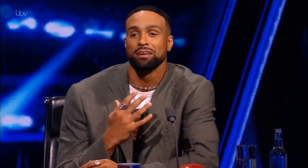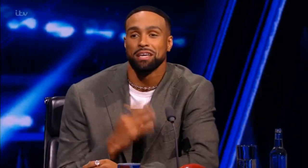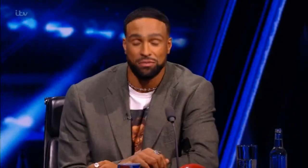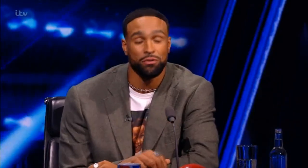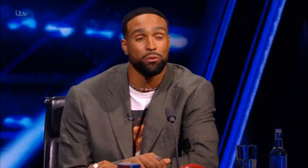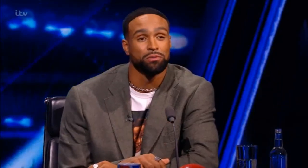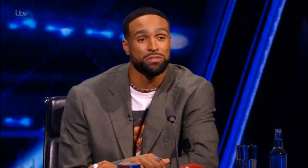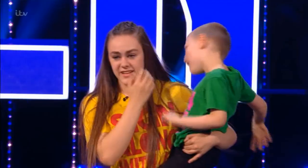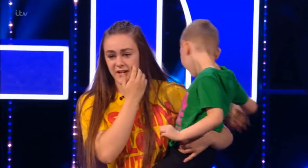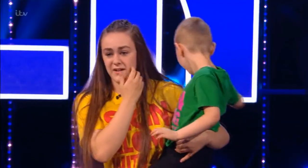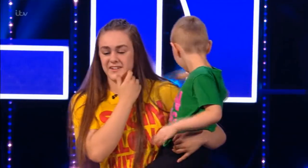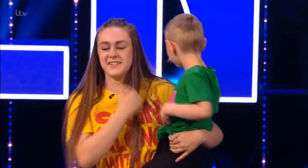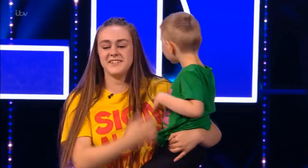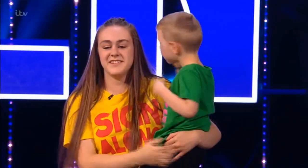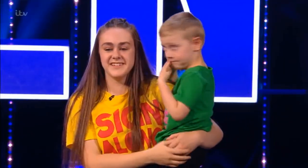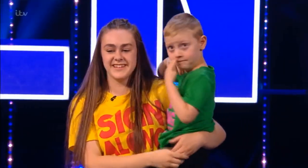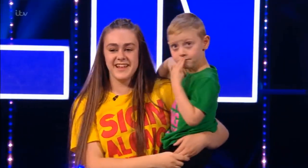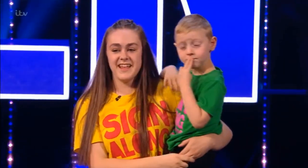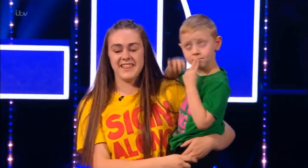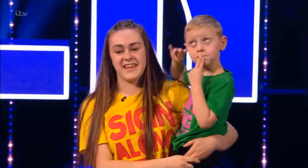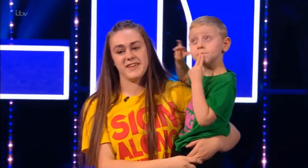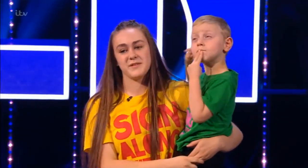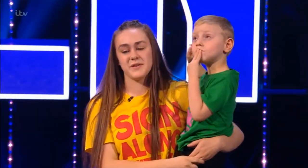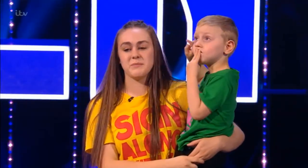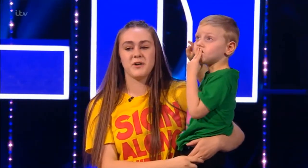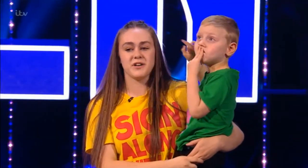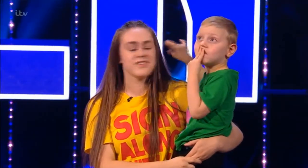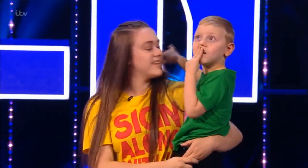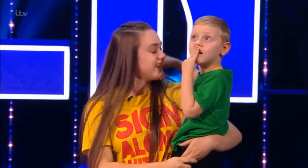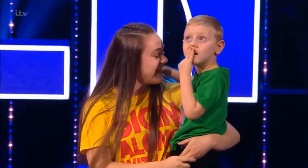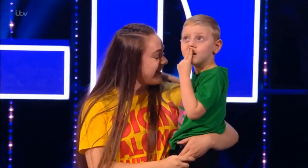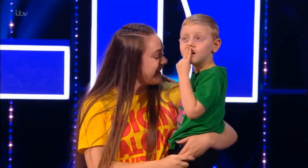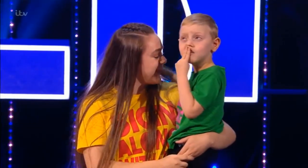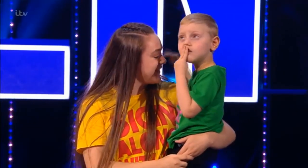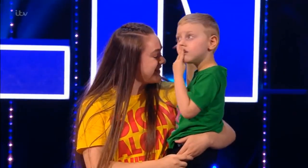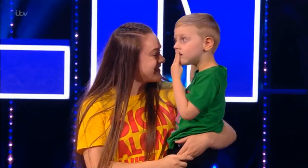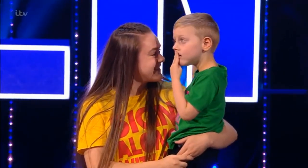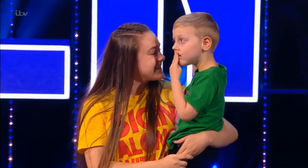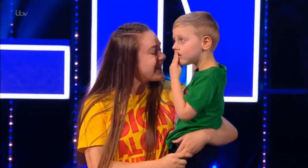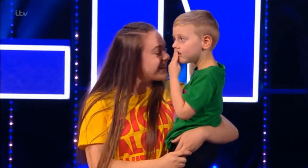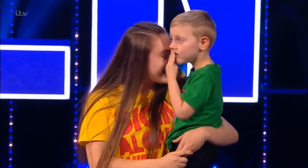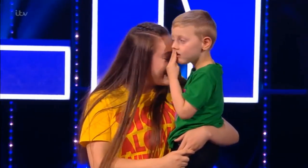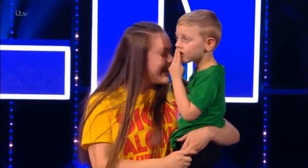is full. So congrats. Thank you so much. Thanks, judges.